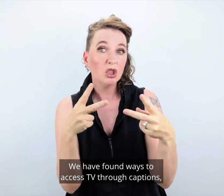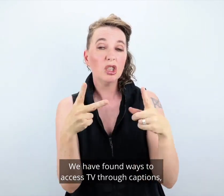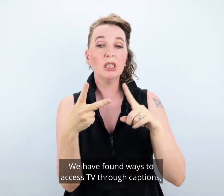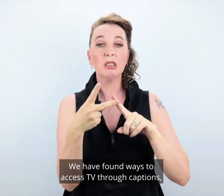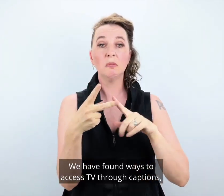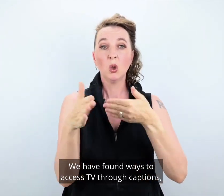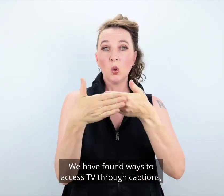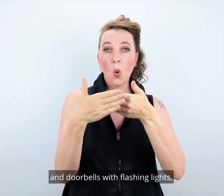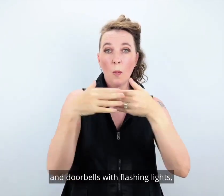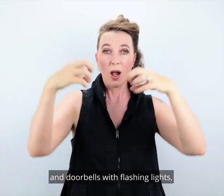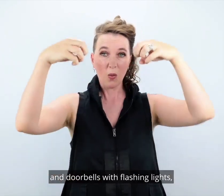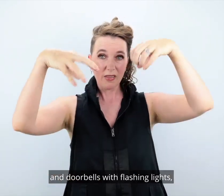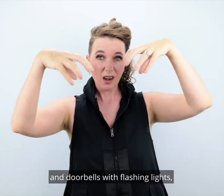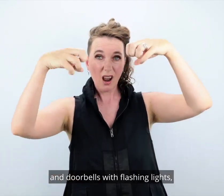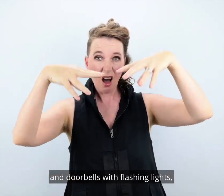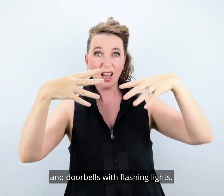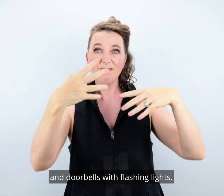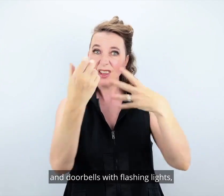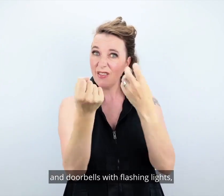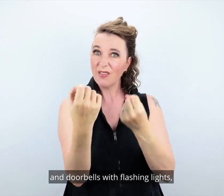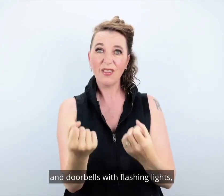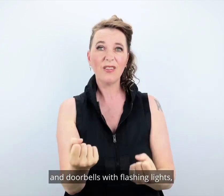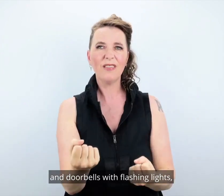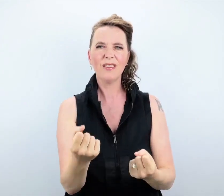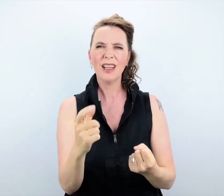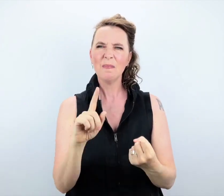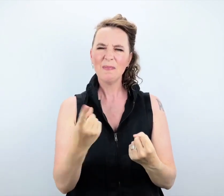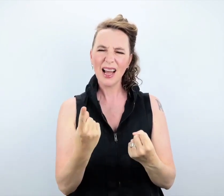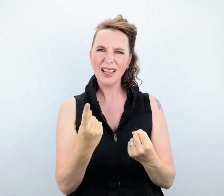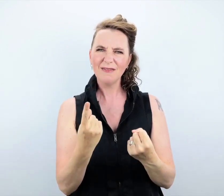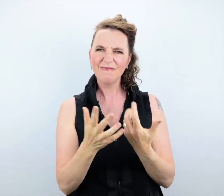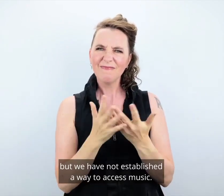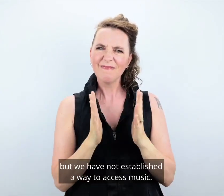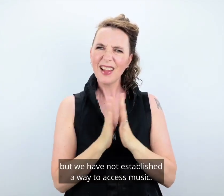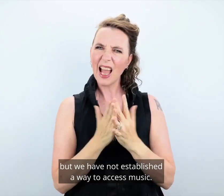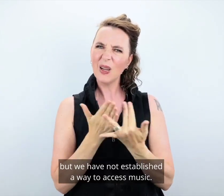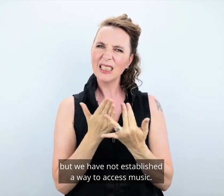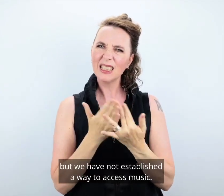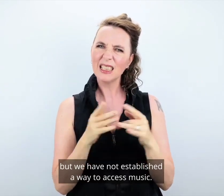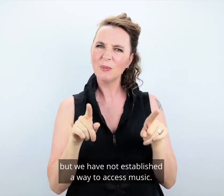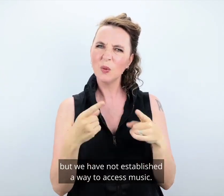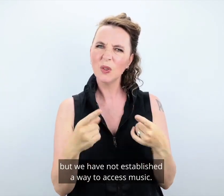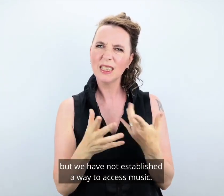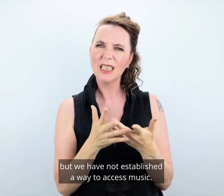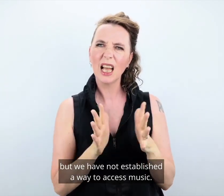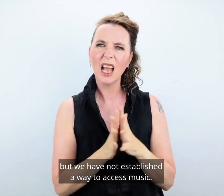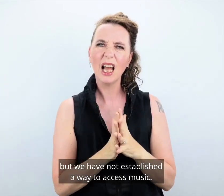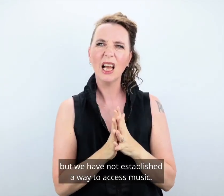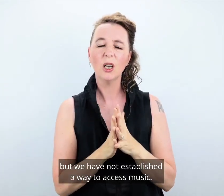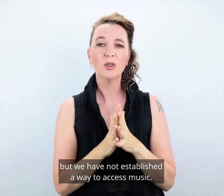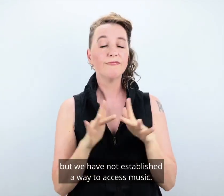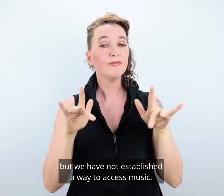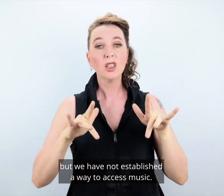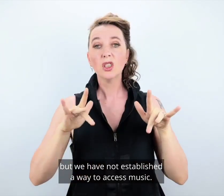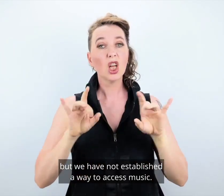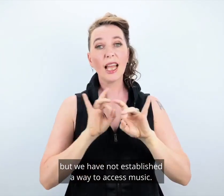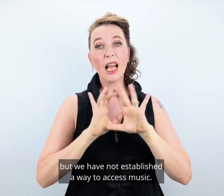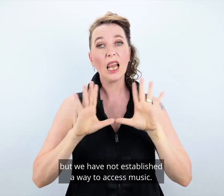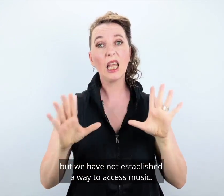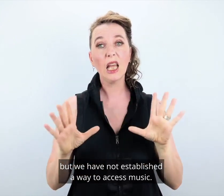and doorbells with flashing lights. But we have not established a way to access music.